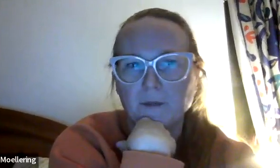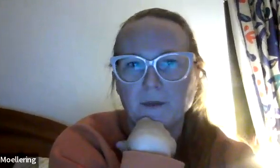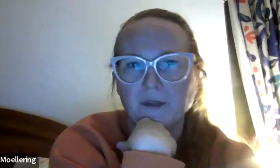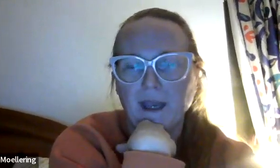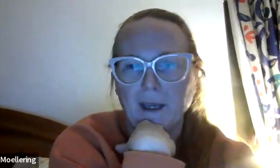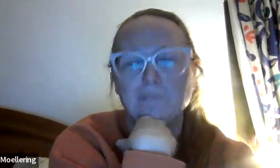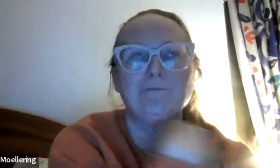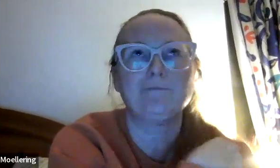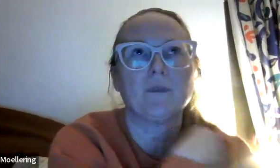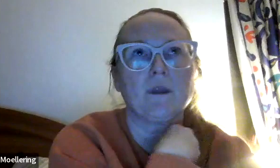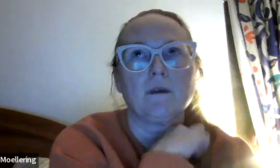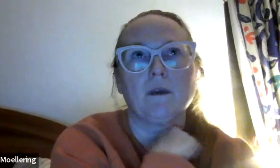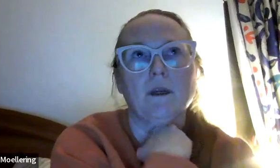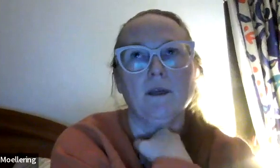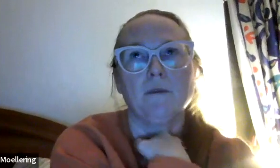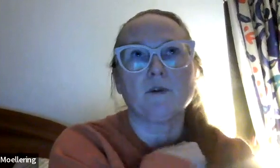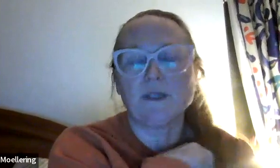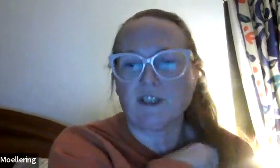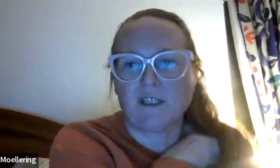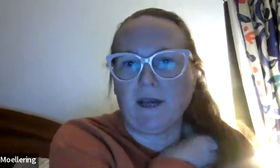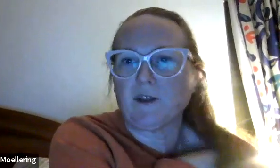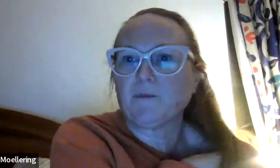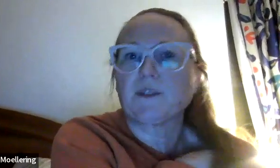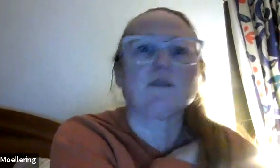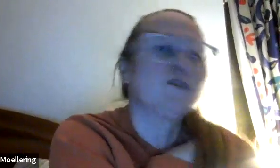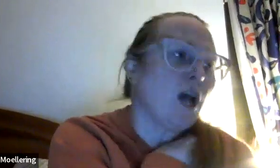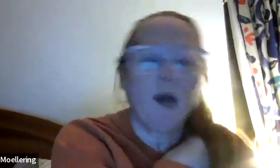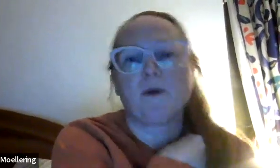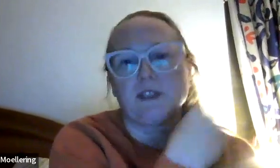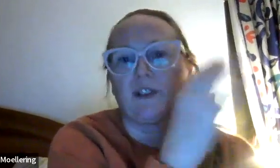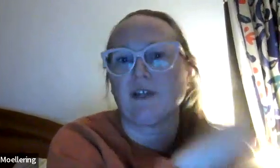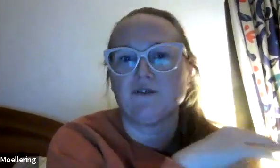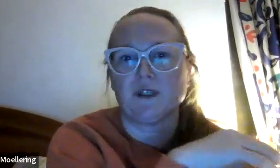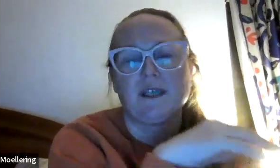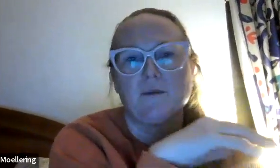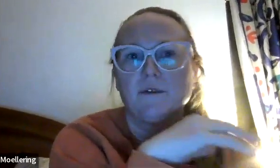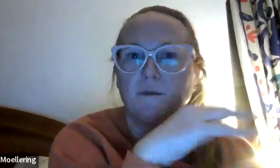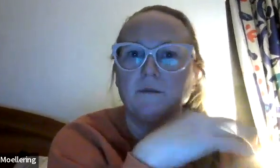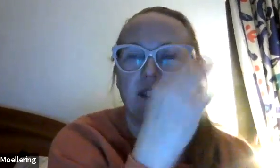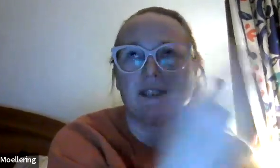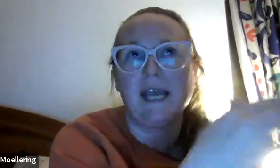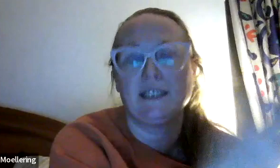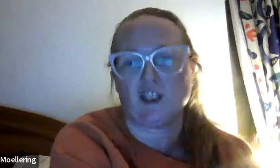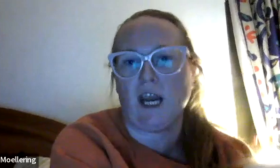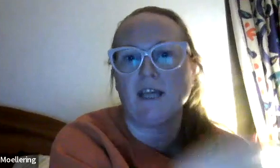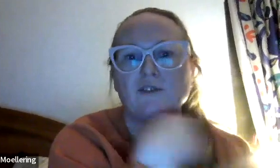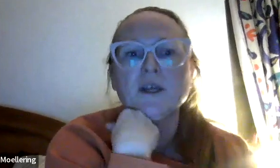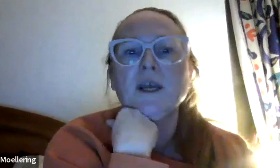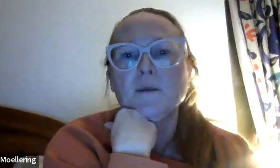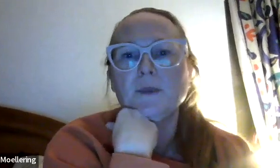people have had questions about their particular job or particular interest. So the signs change,